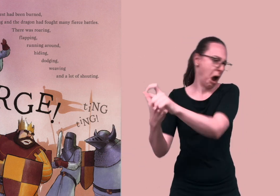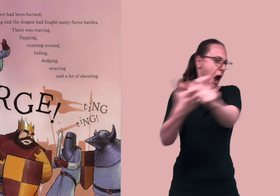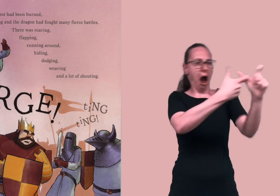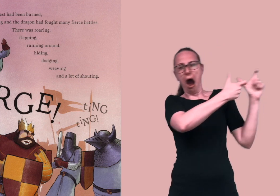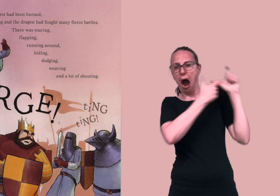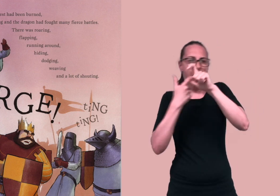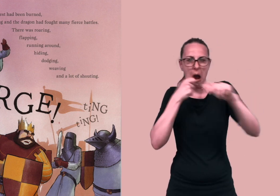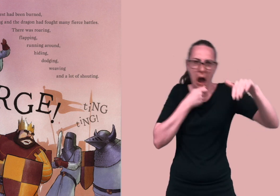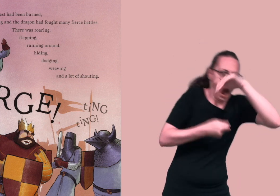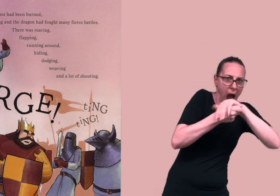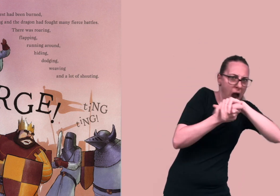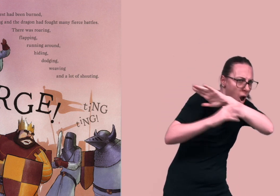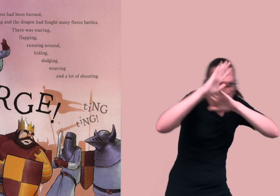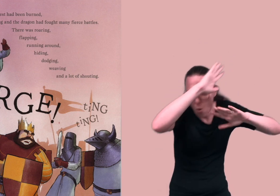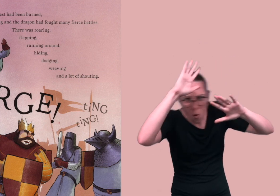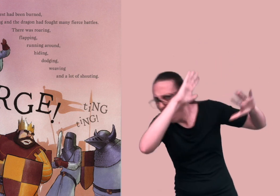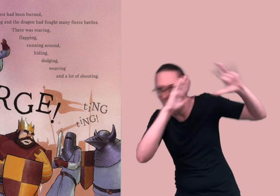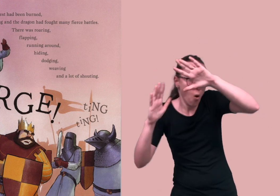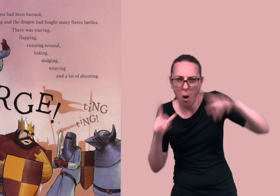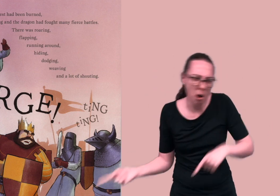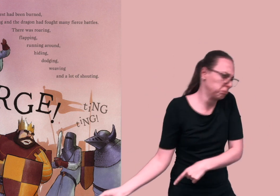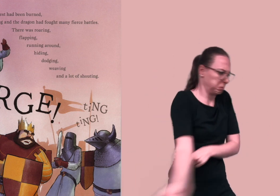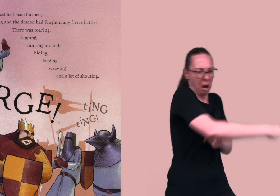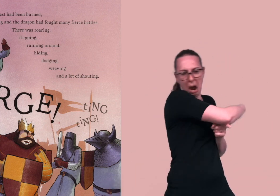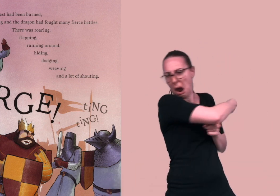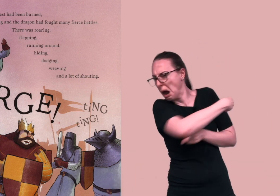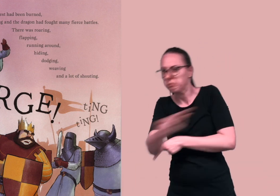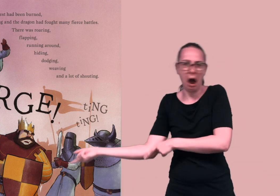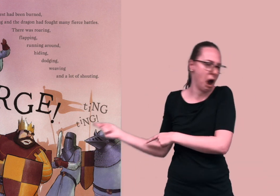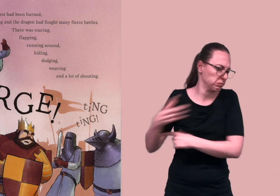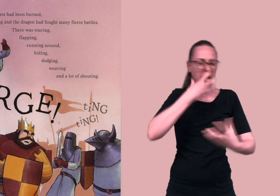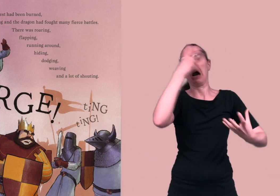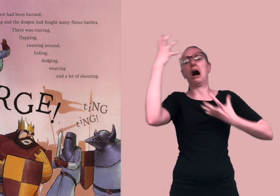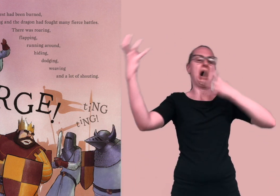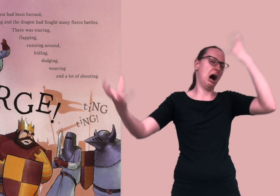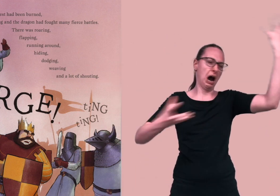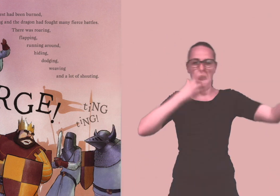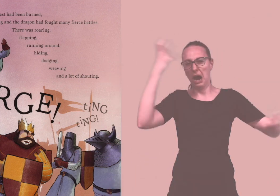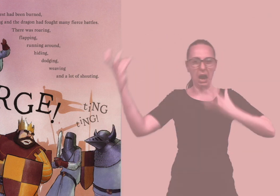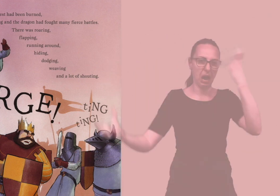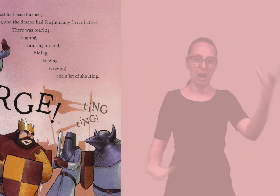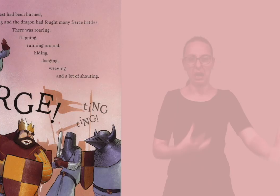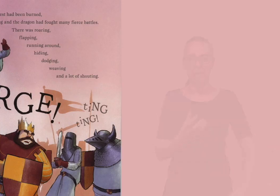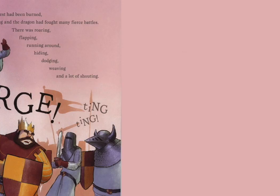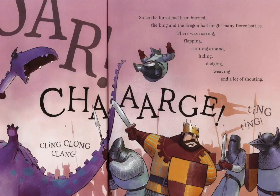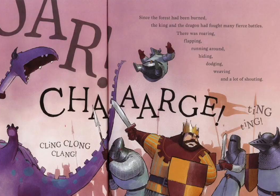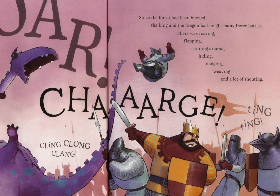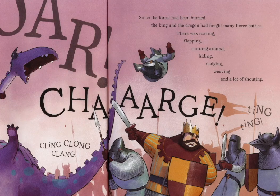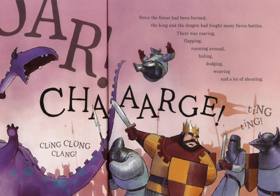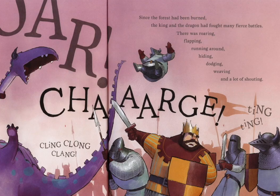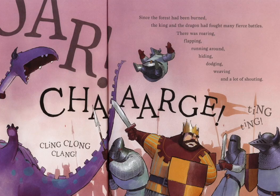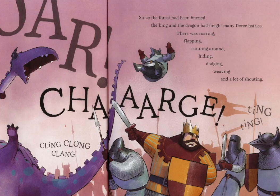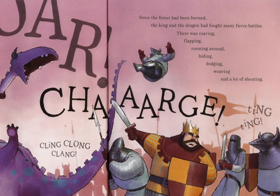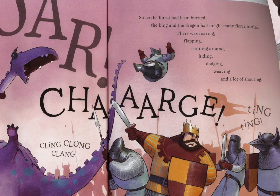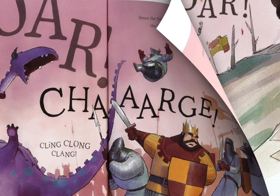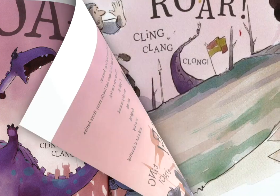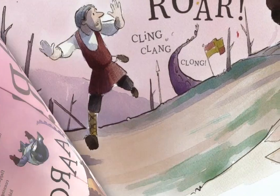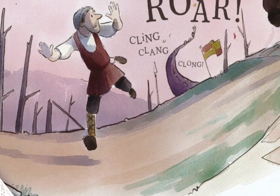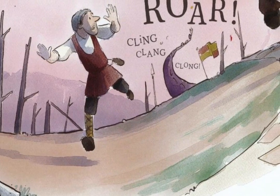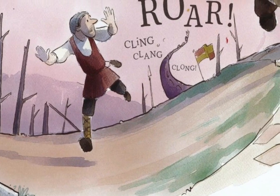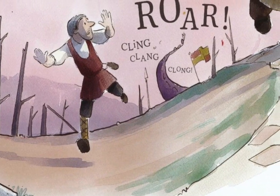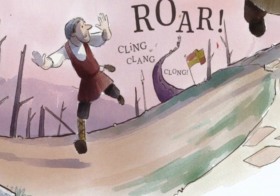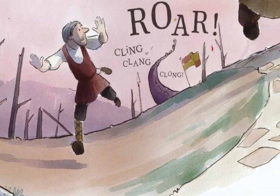was roaring, flapping, running around, hiding, dodging, weaving, and a lot of shouting.